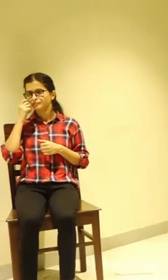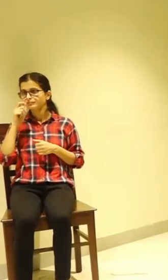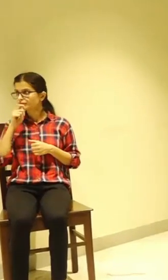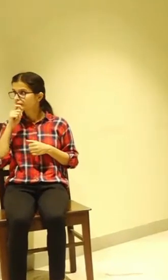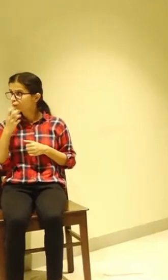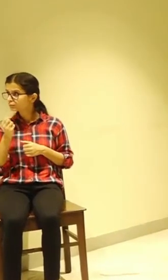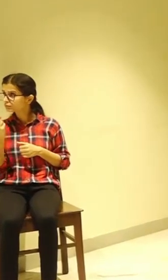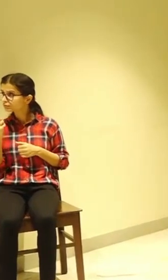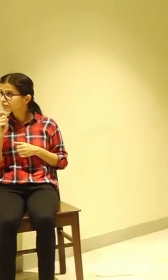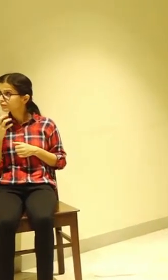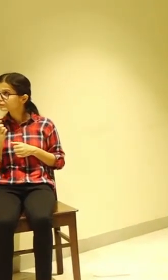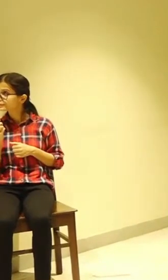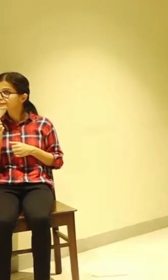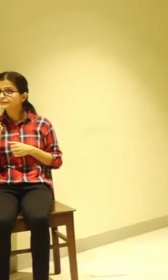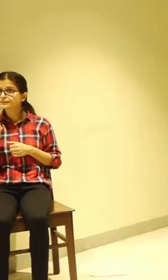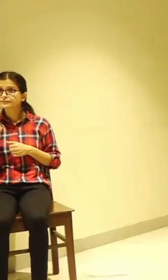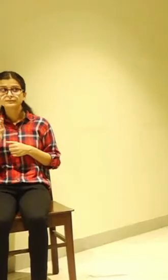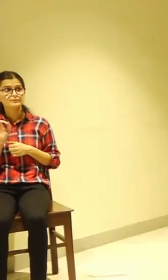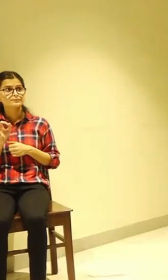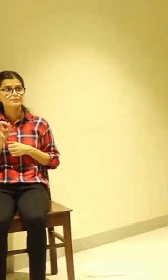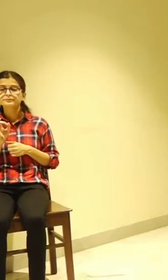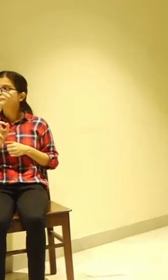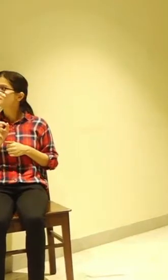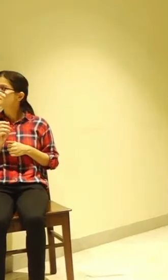Yeah, we'll just take a mic on. No, that's fine. No?